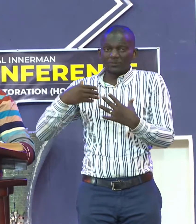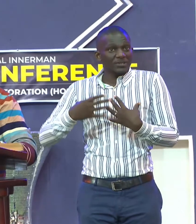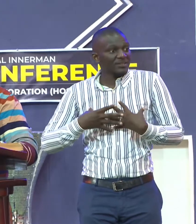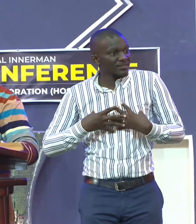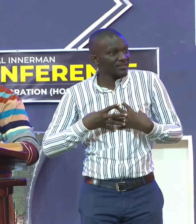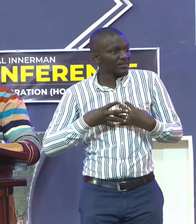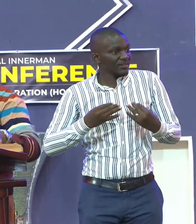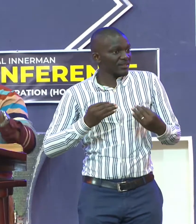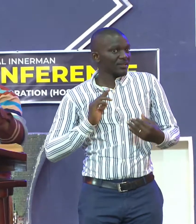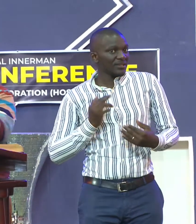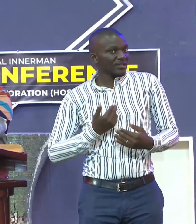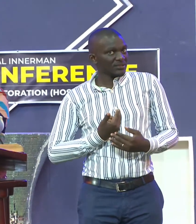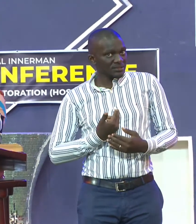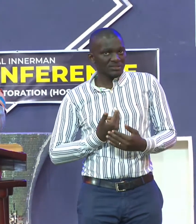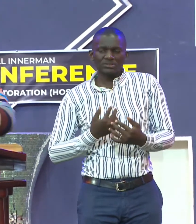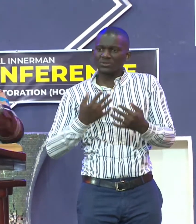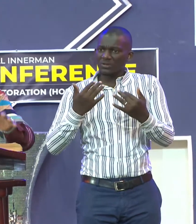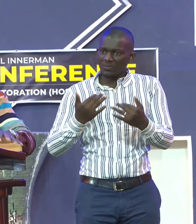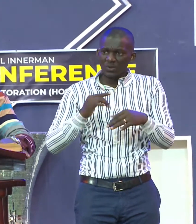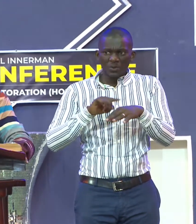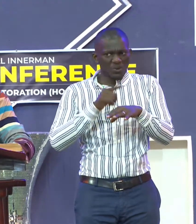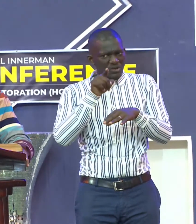will bind us.